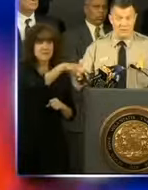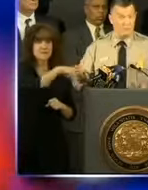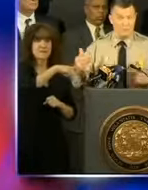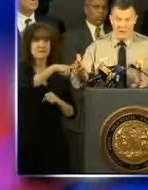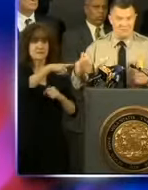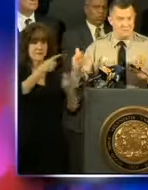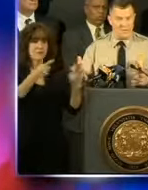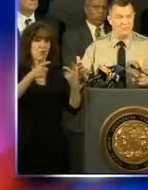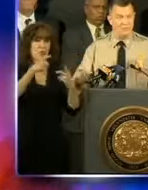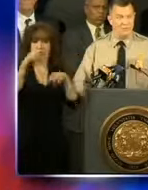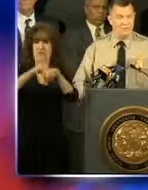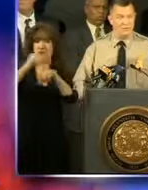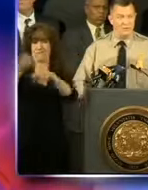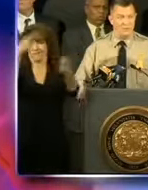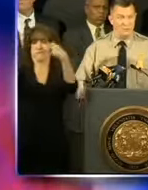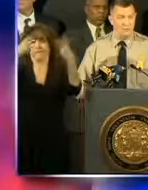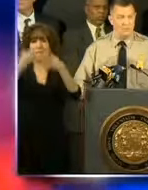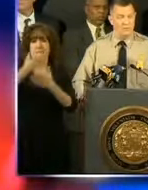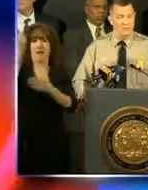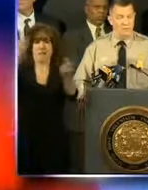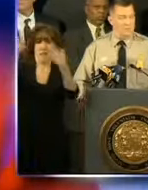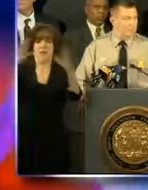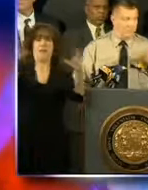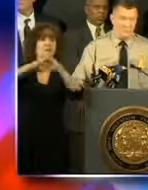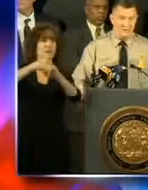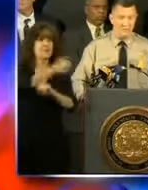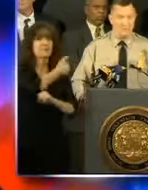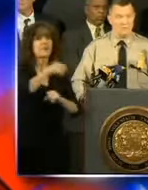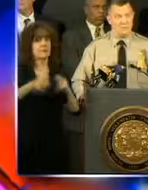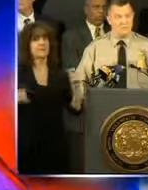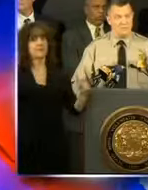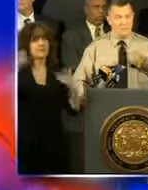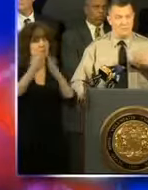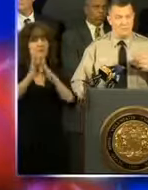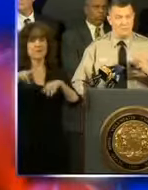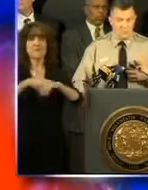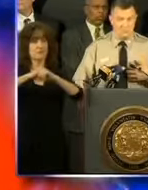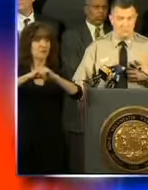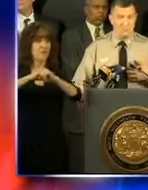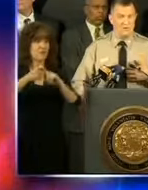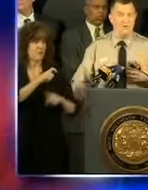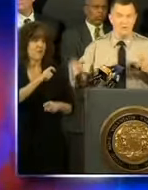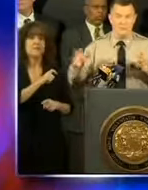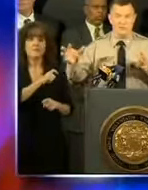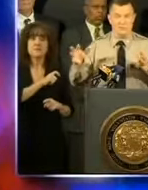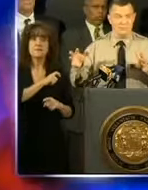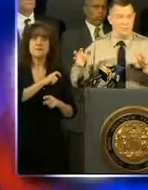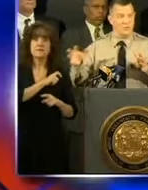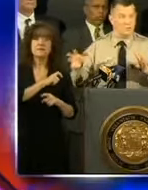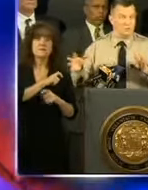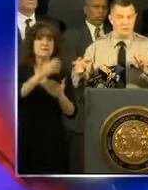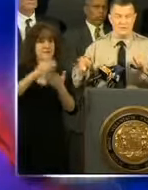secure themselves from rocks and bottles and everything else that's being thrown at us. That's one of the biggest requests of the National Guard from law enforcement is hold